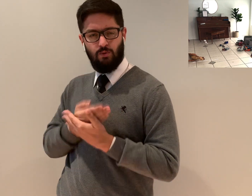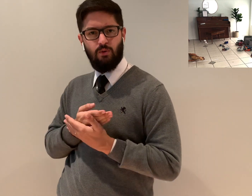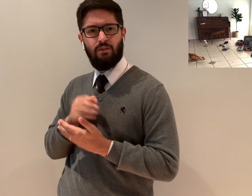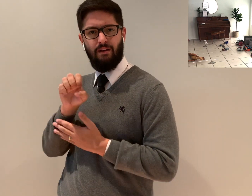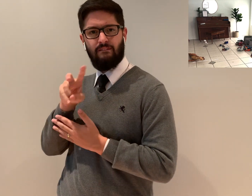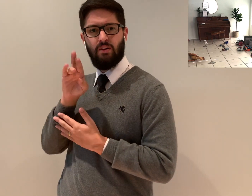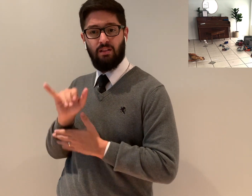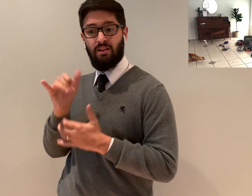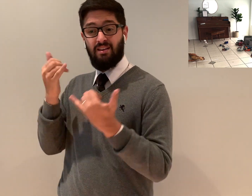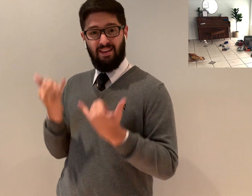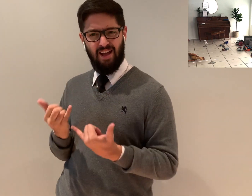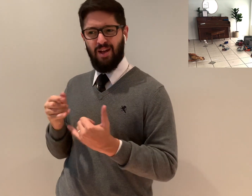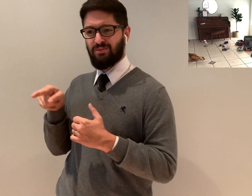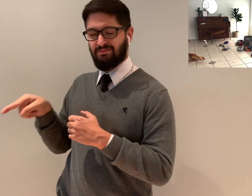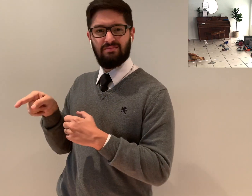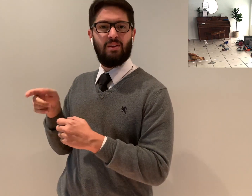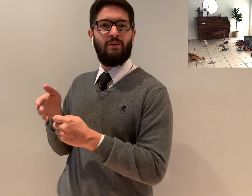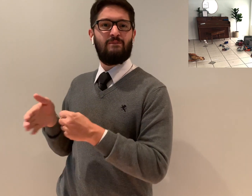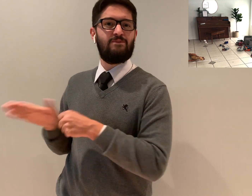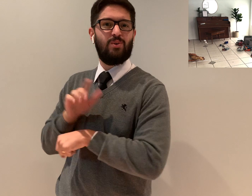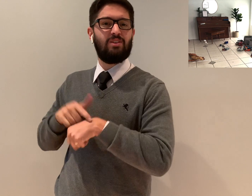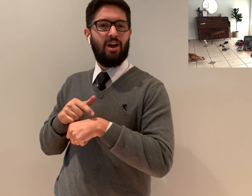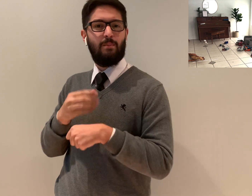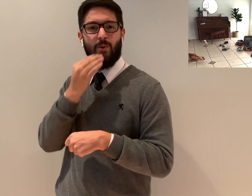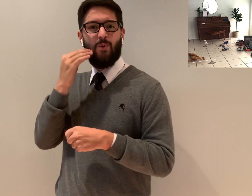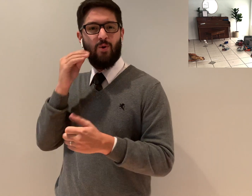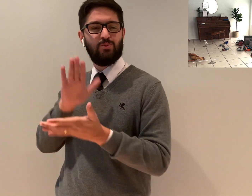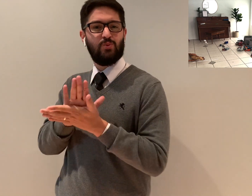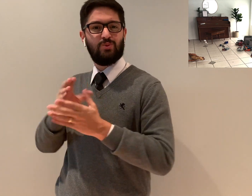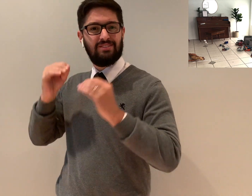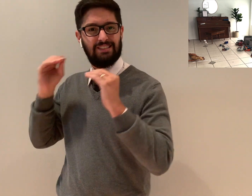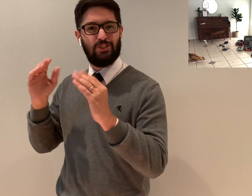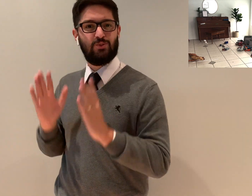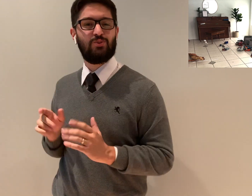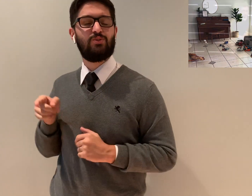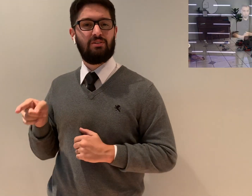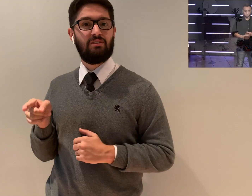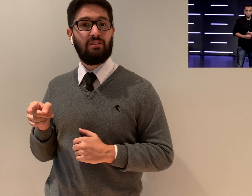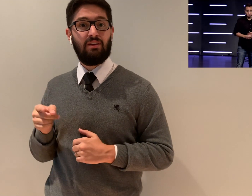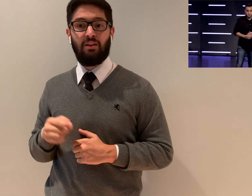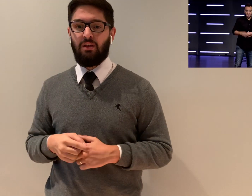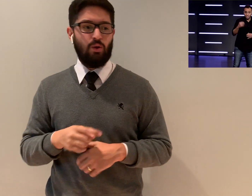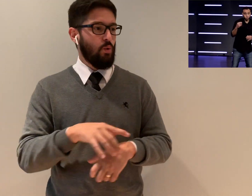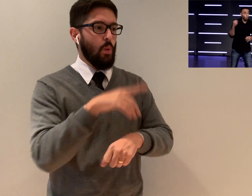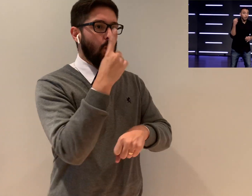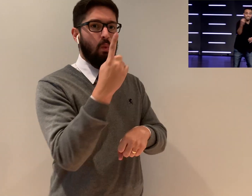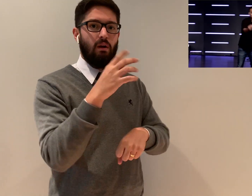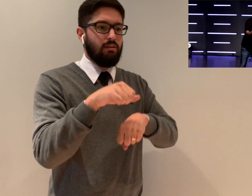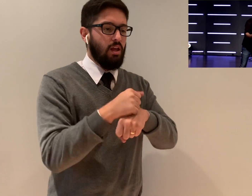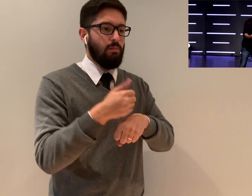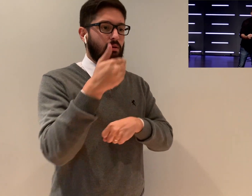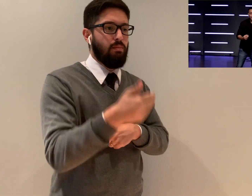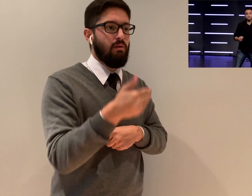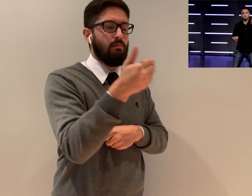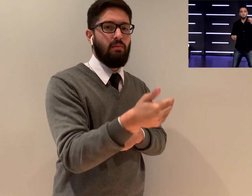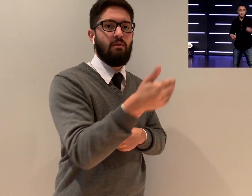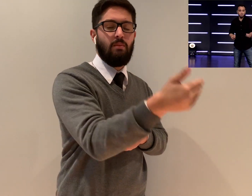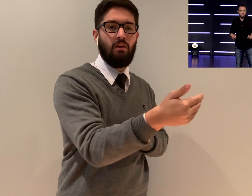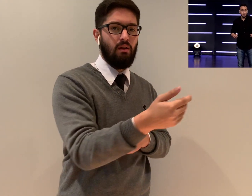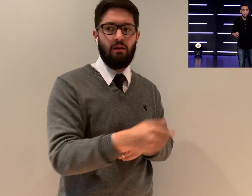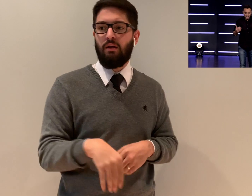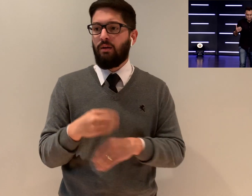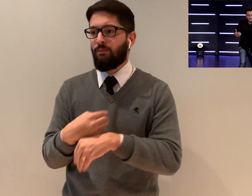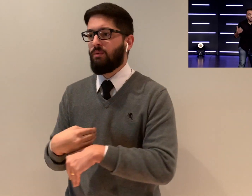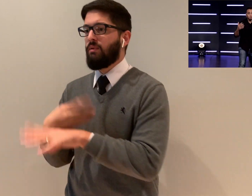our daughter, Everly, to now being a full-time homeschool teacher. And it's one assignment after the